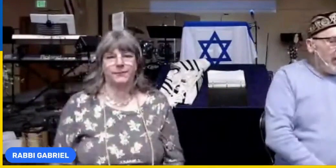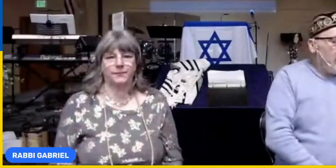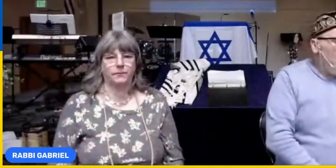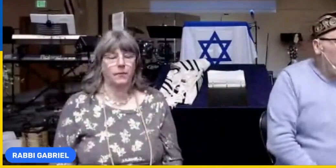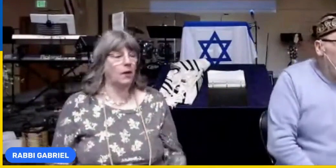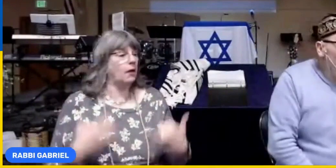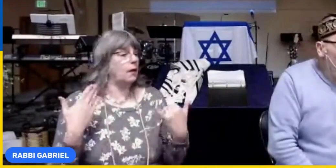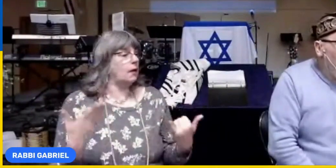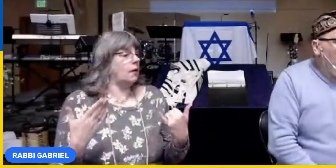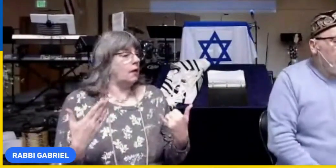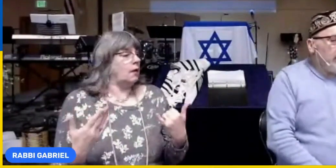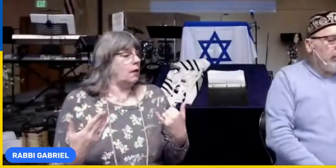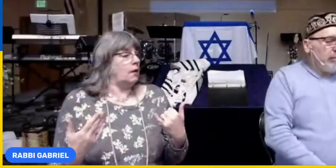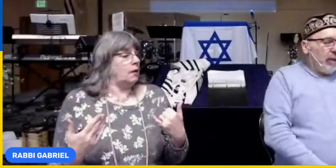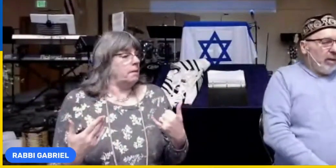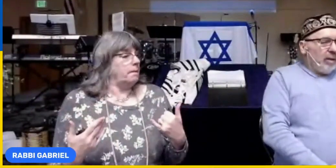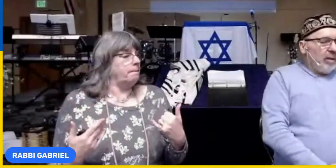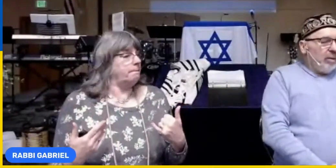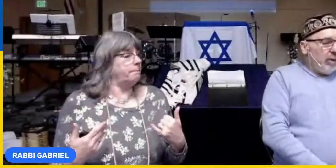Okay, so